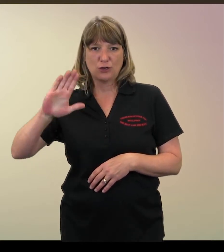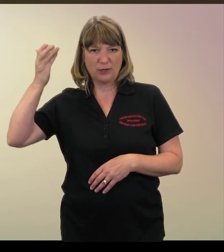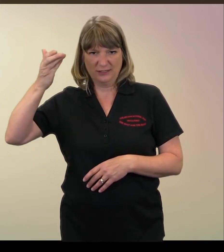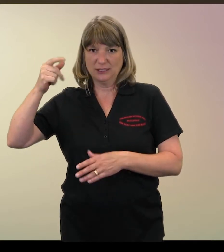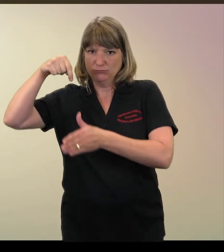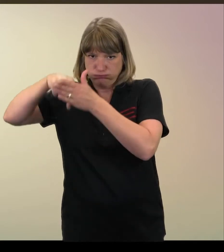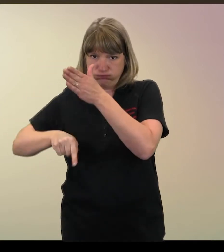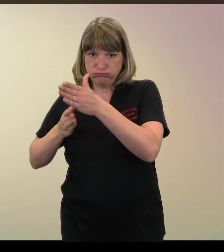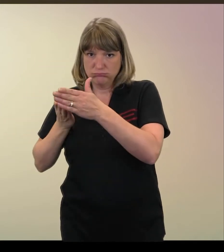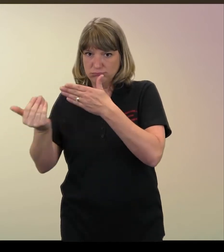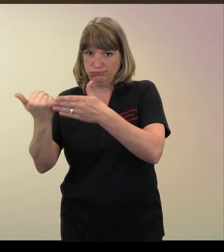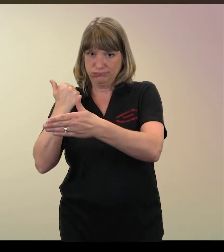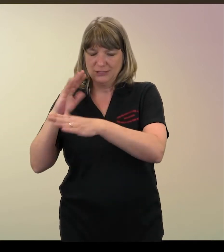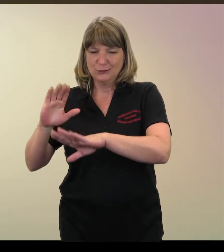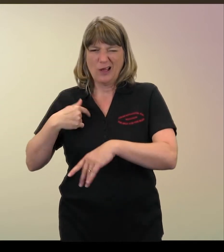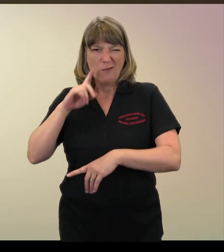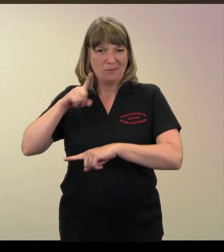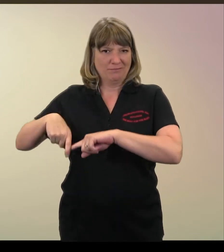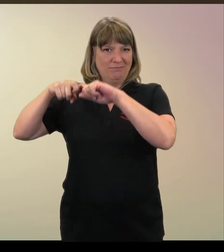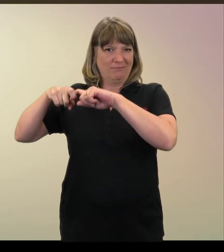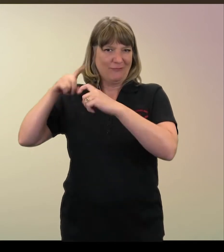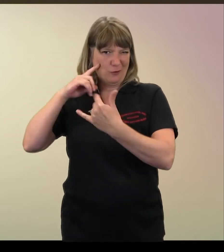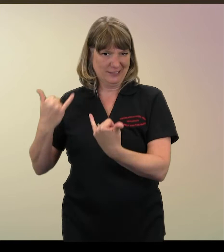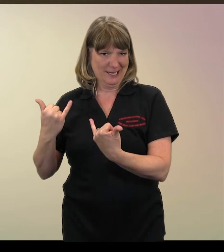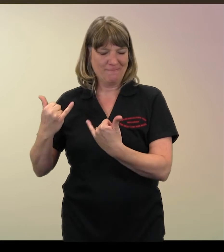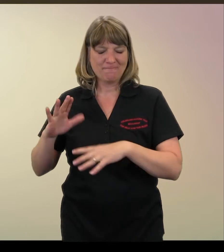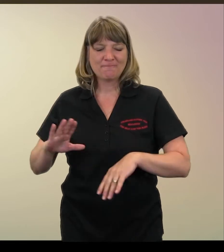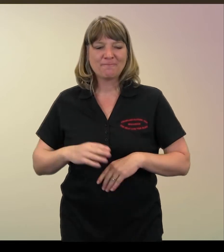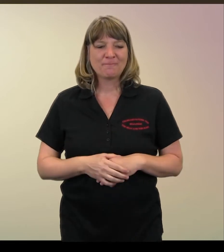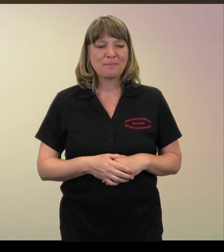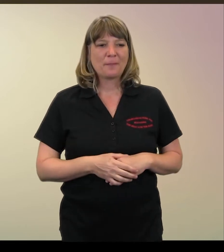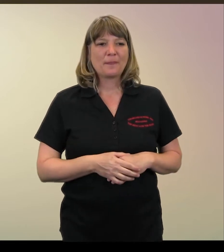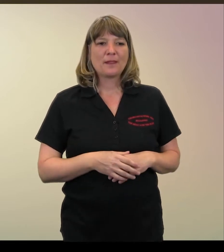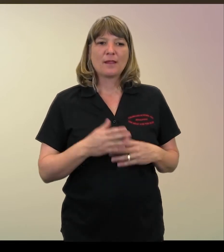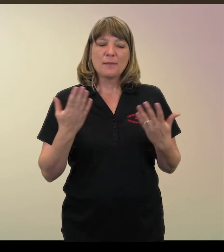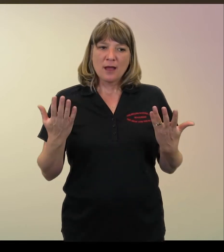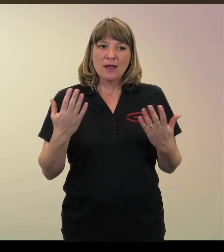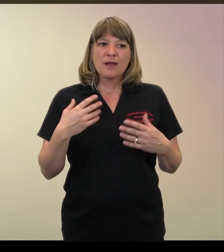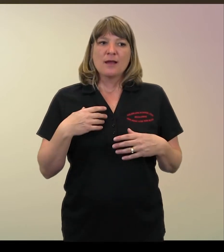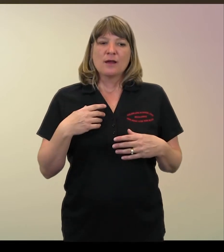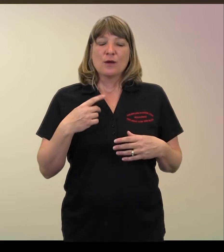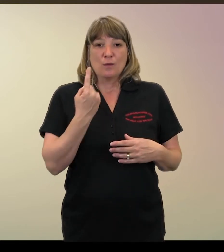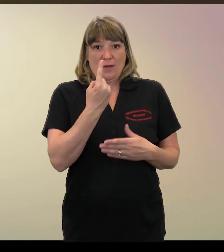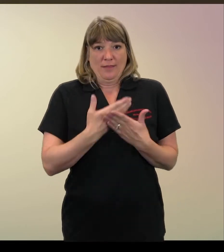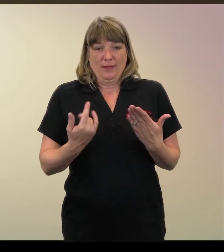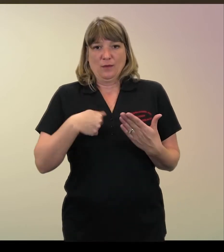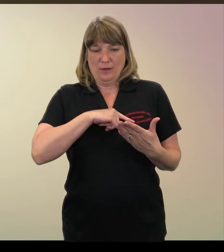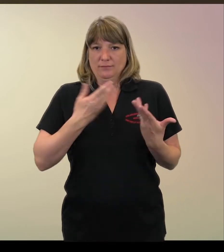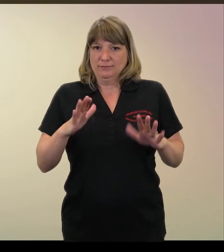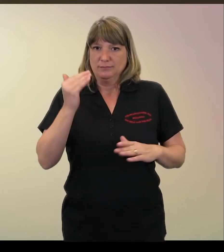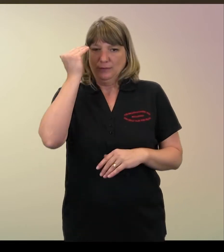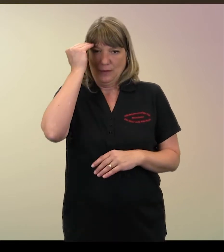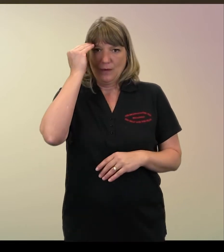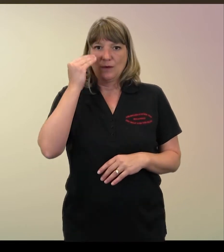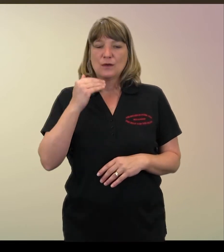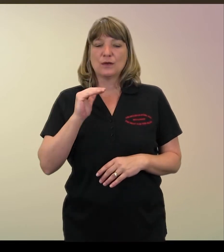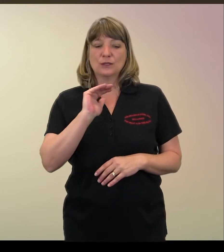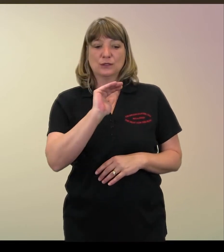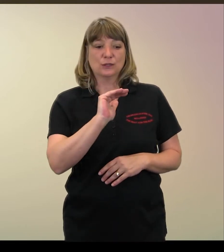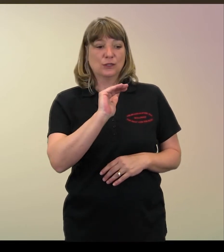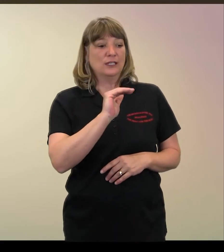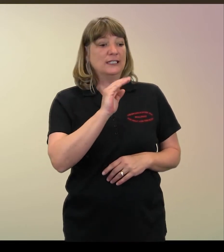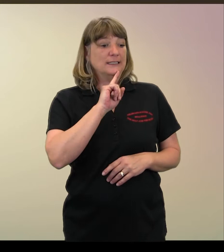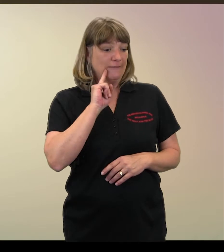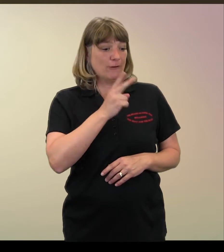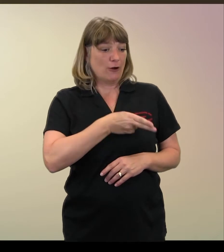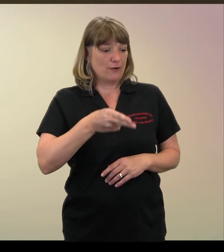discusses that quite a bit, and so I'll leave that topic for today. But one of the things that we do know is that children who are